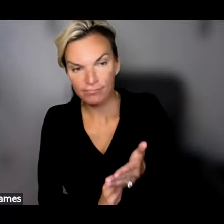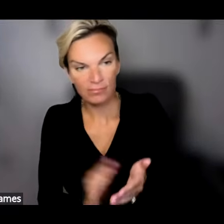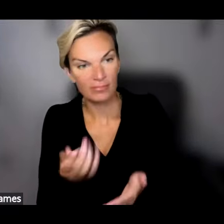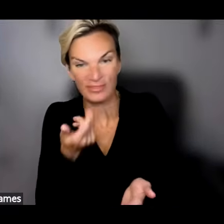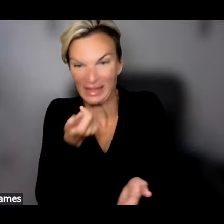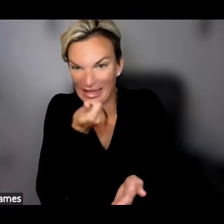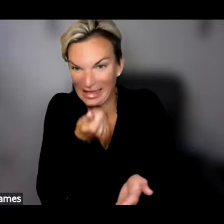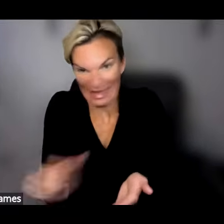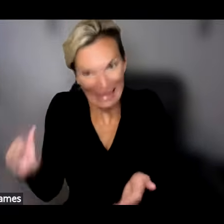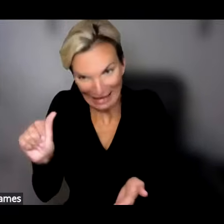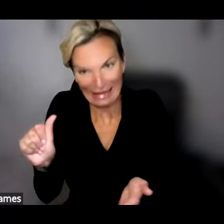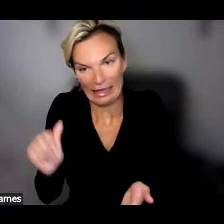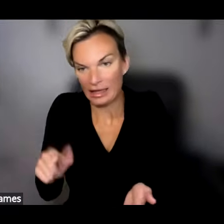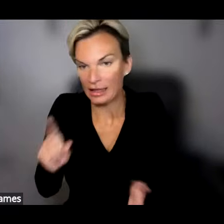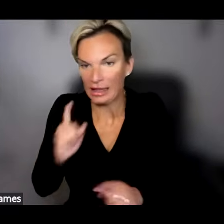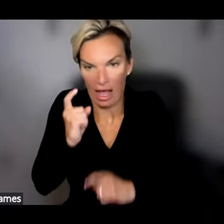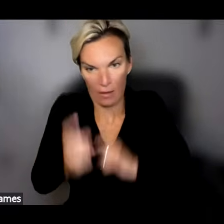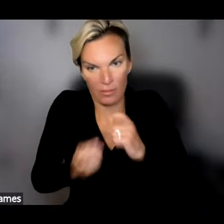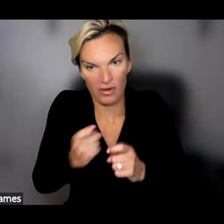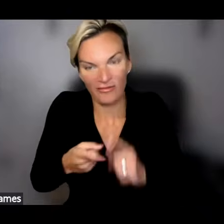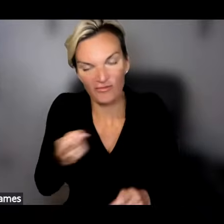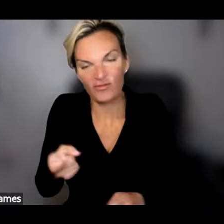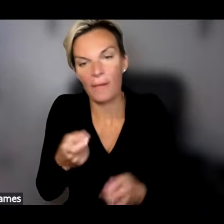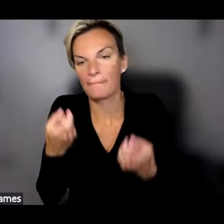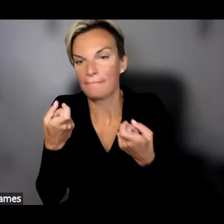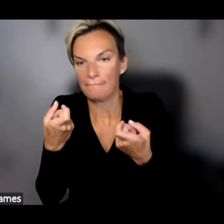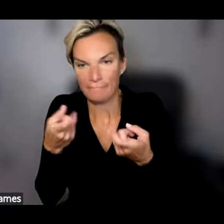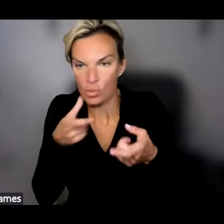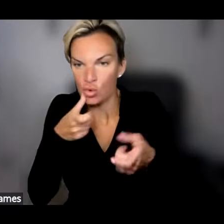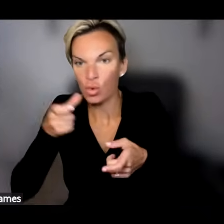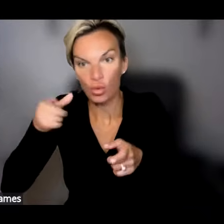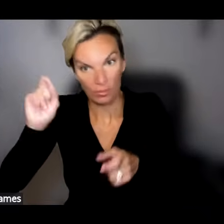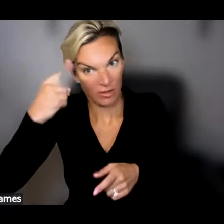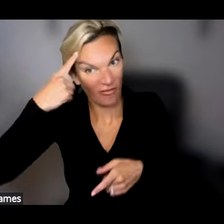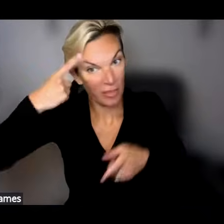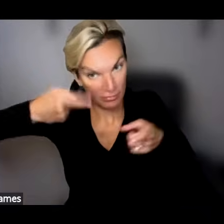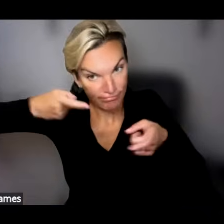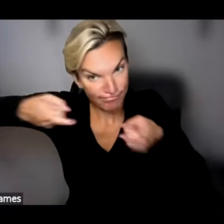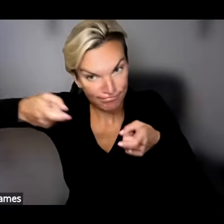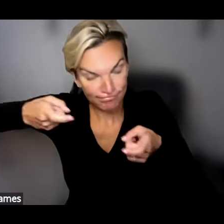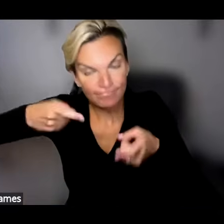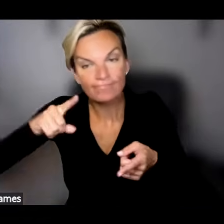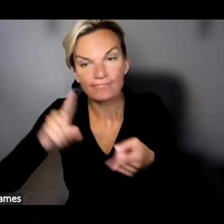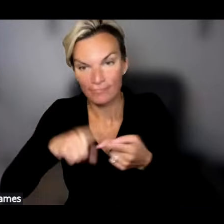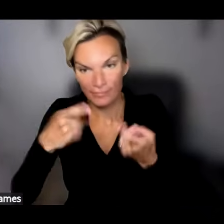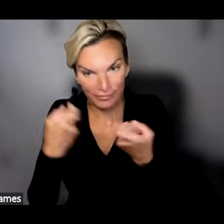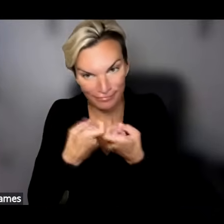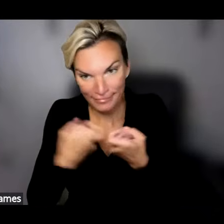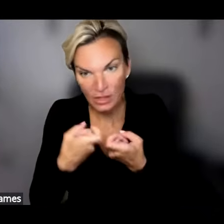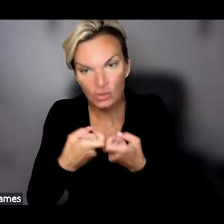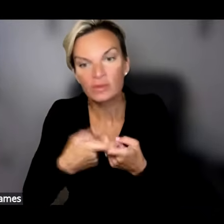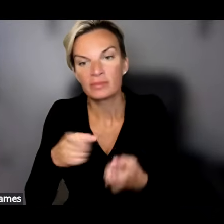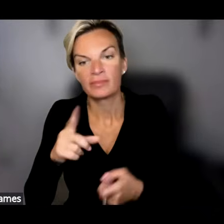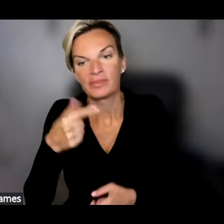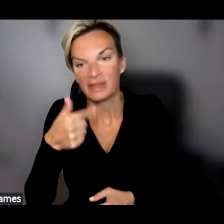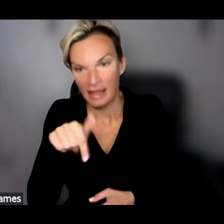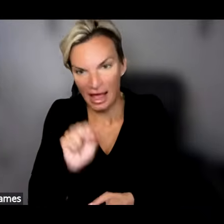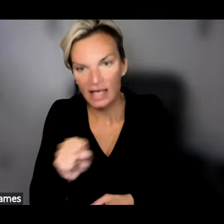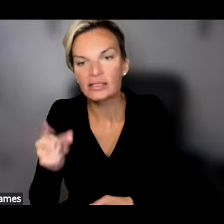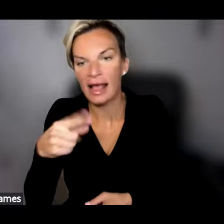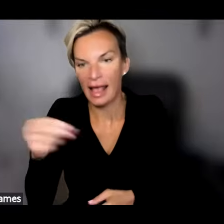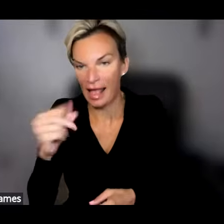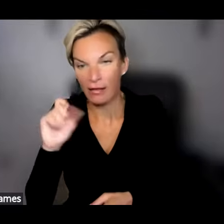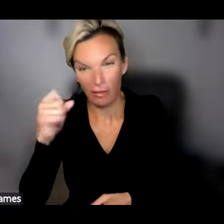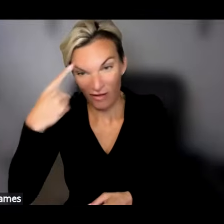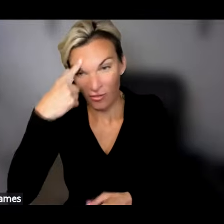contributions from regulated electric and gas utilities and contractors with over $250,000 annually in government